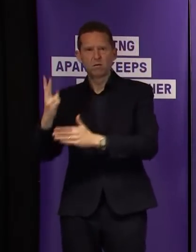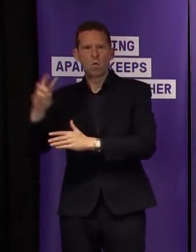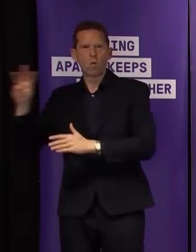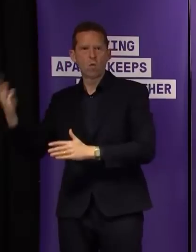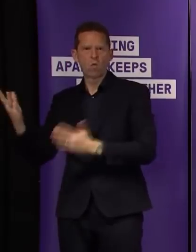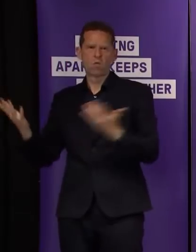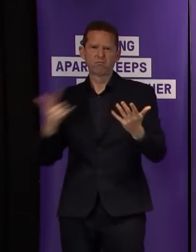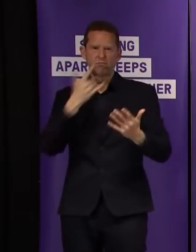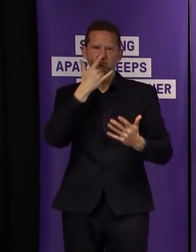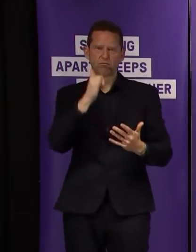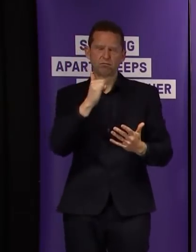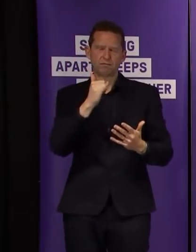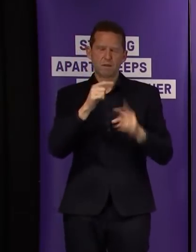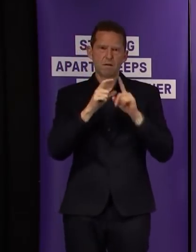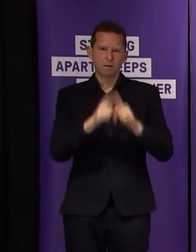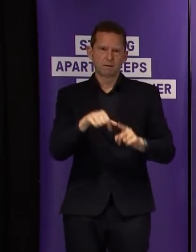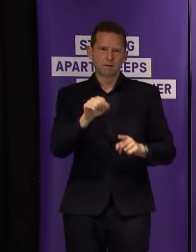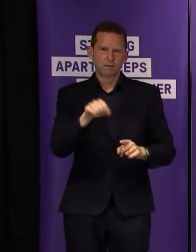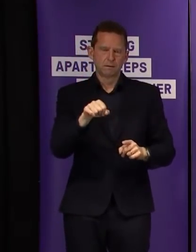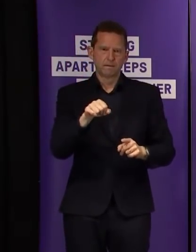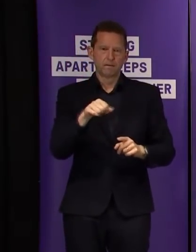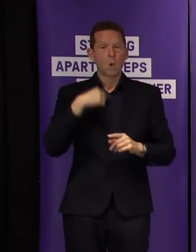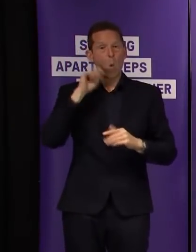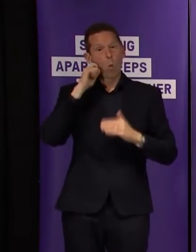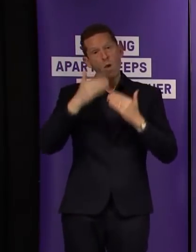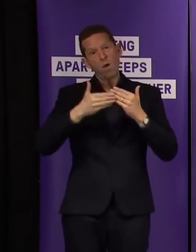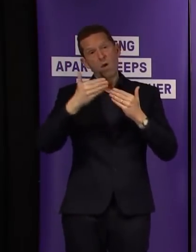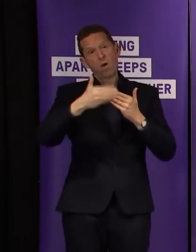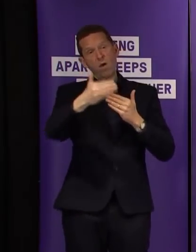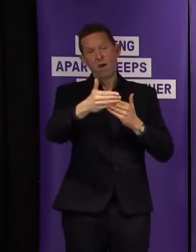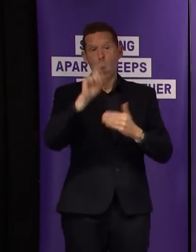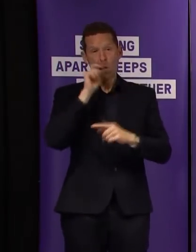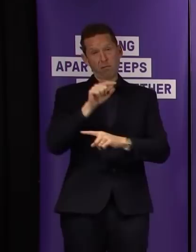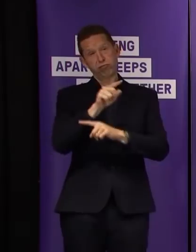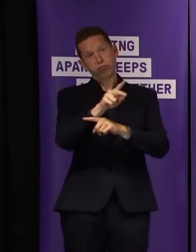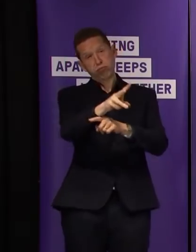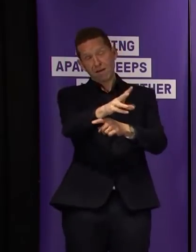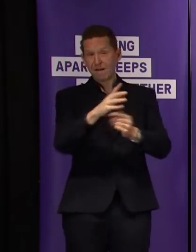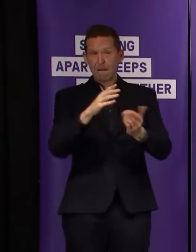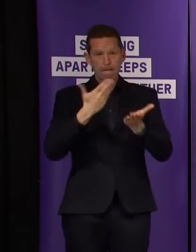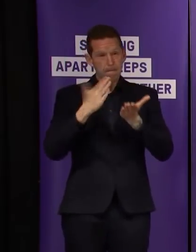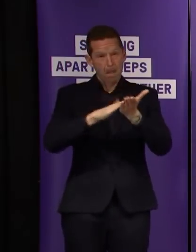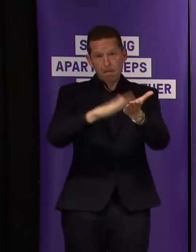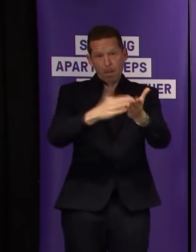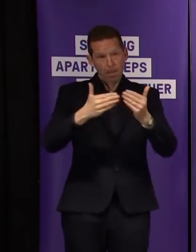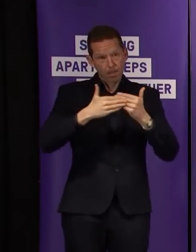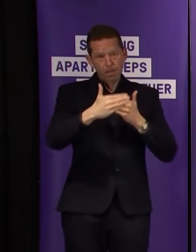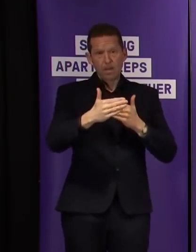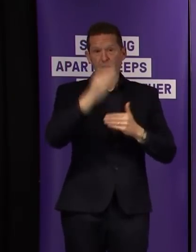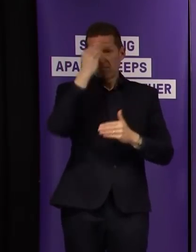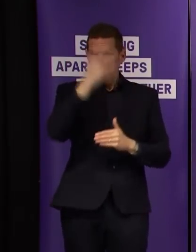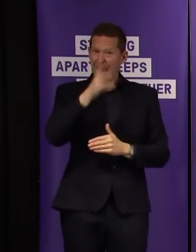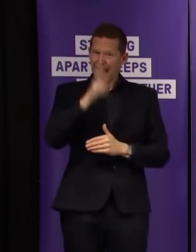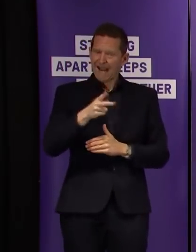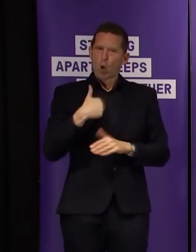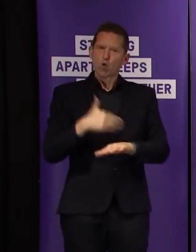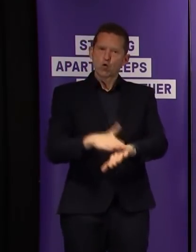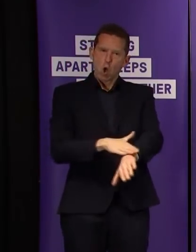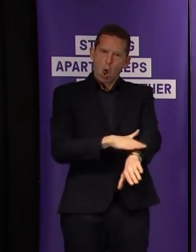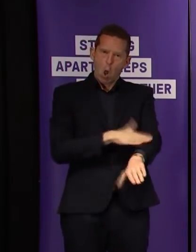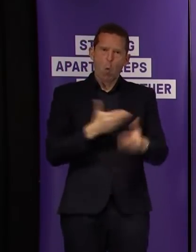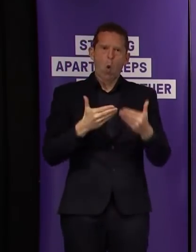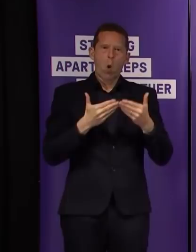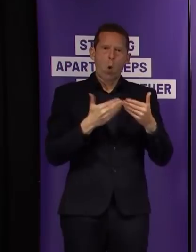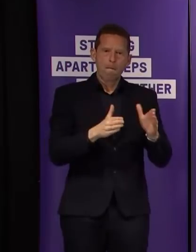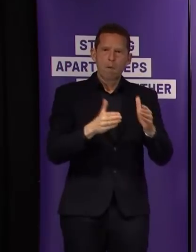a number of times, and will continue to say for weeks and months to come, This has got to be done in a safe and steady way,